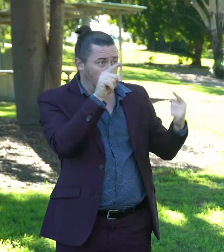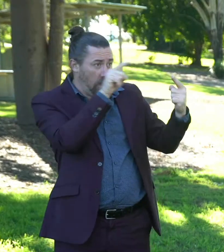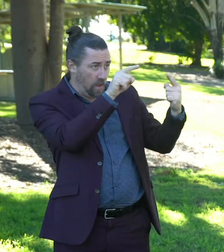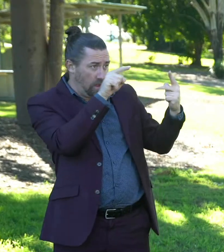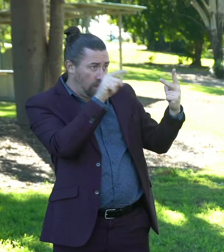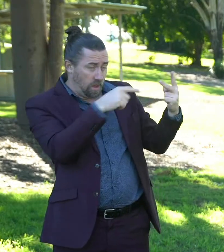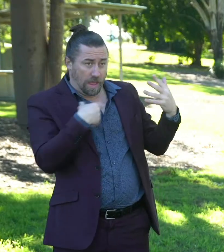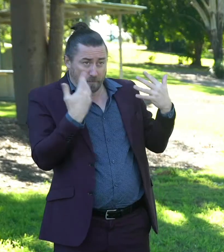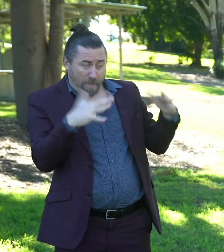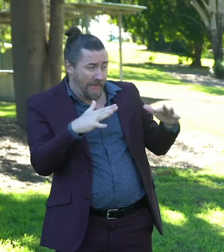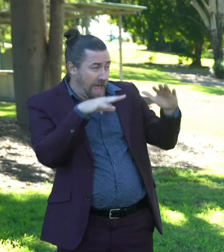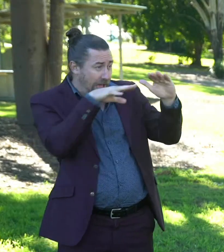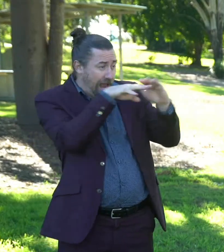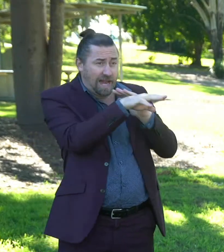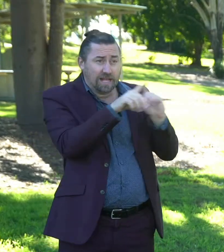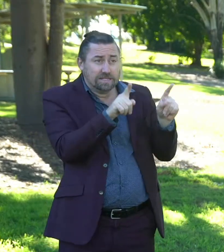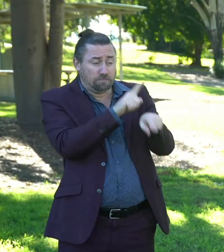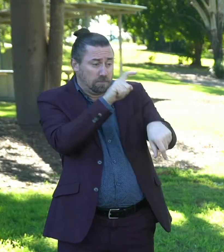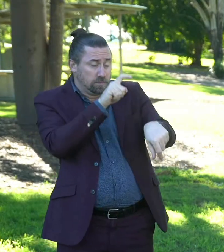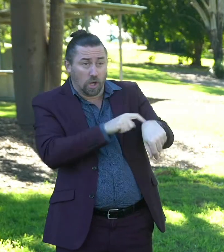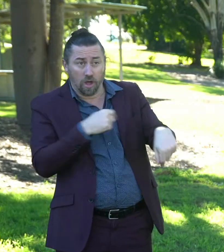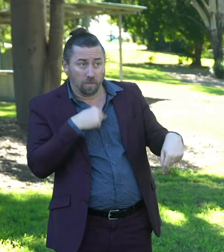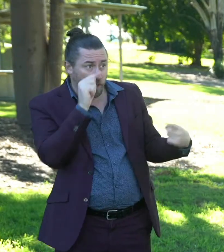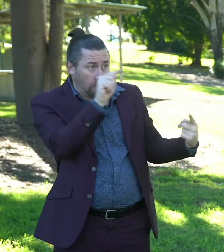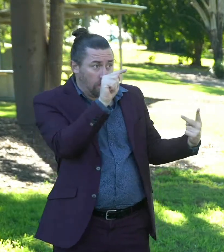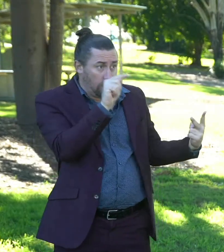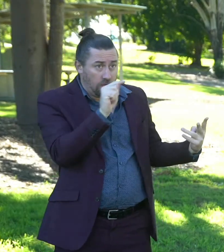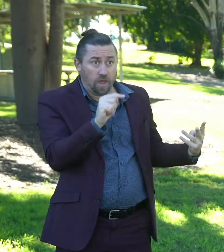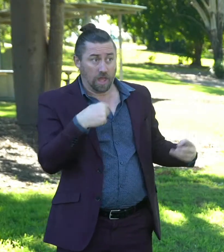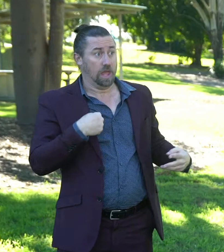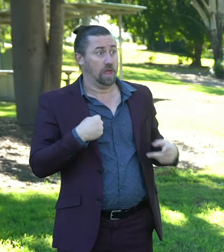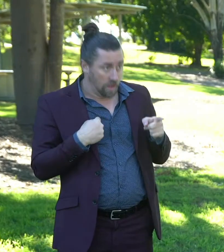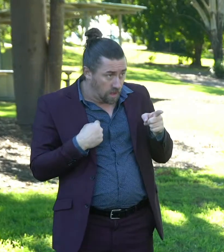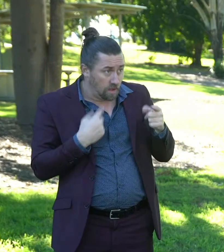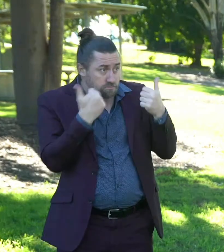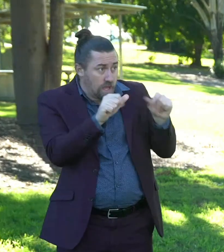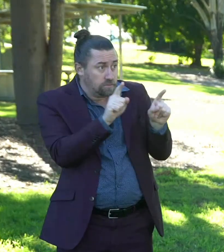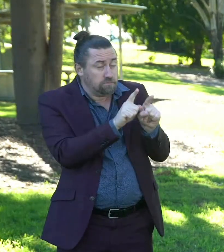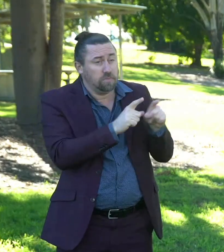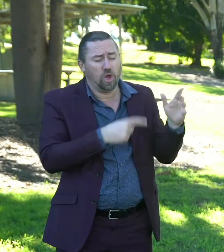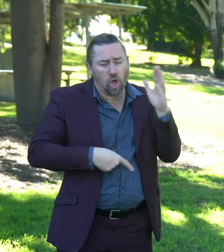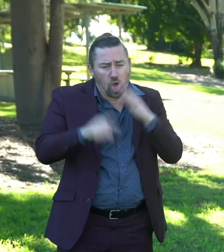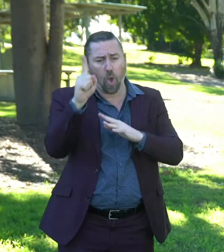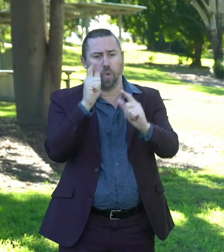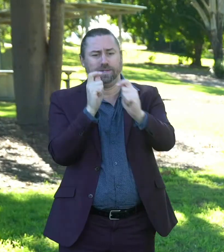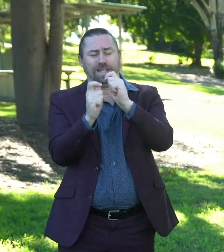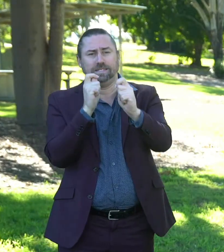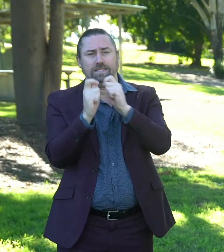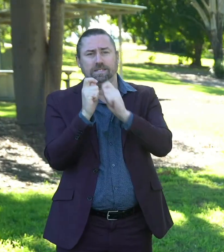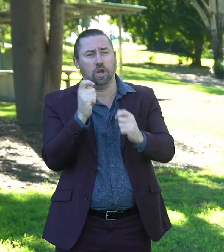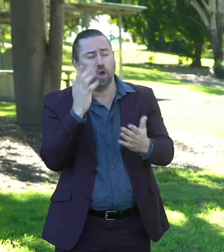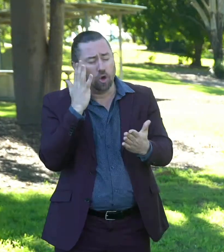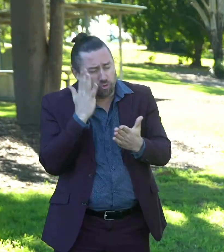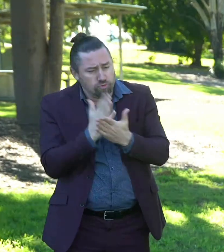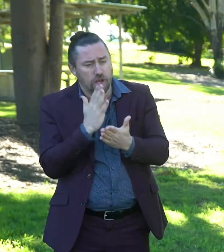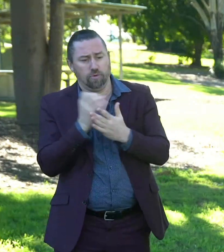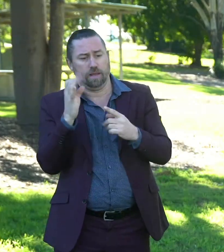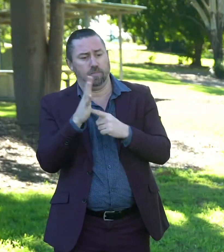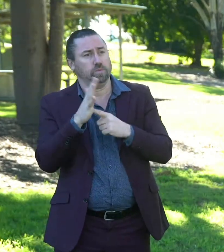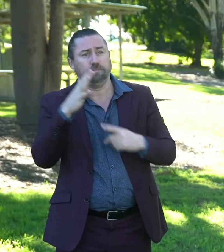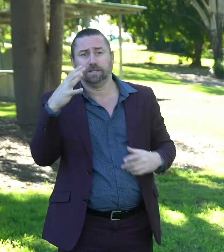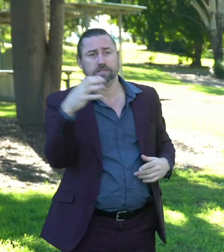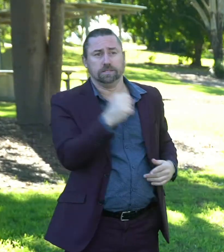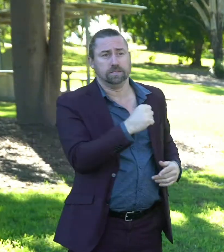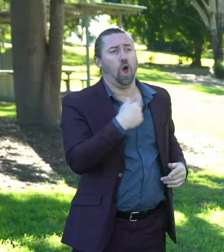those sites, and then please make sure that you go and get tested. It's absolutely critical because we want to